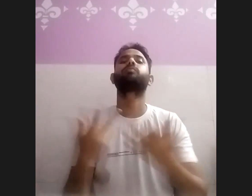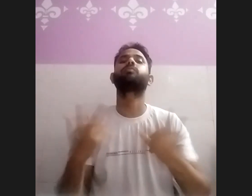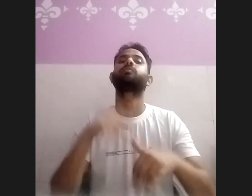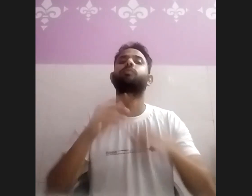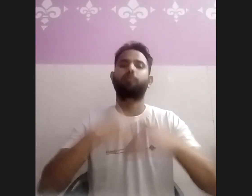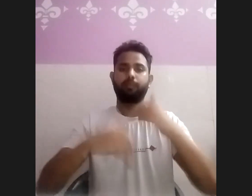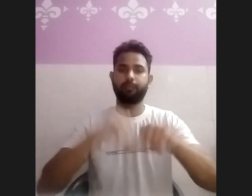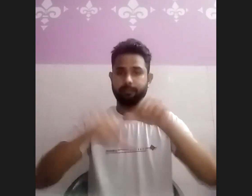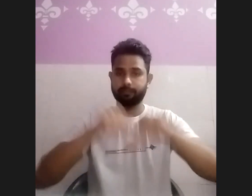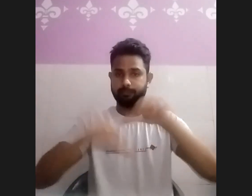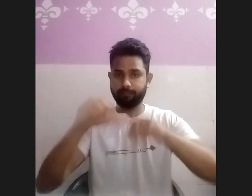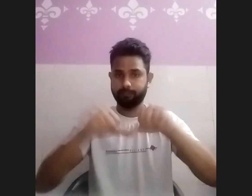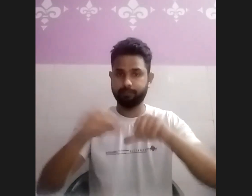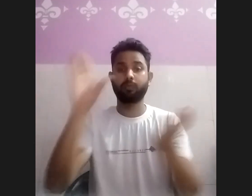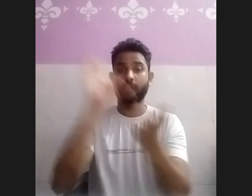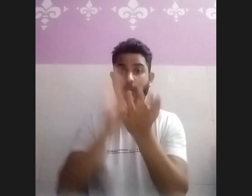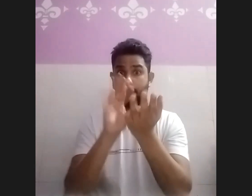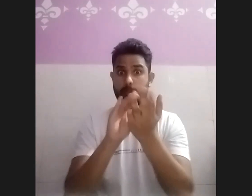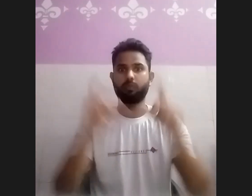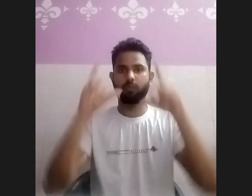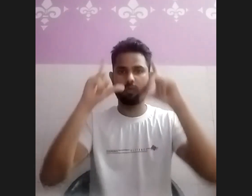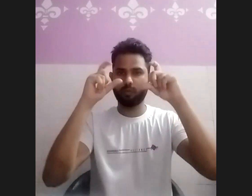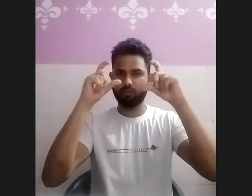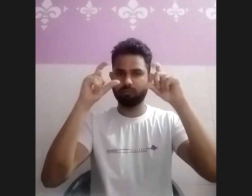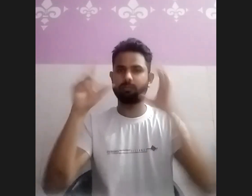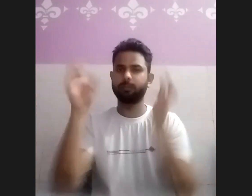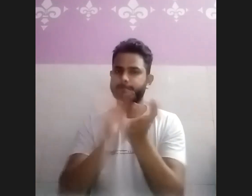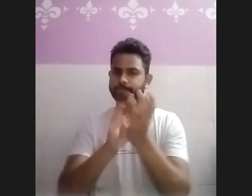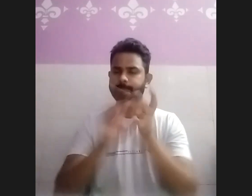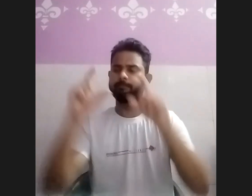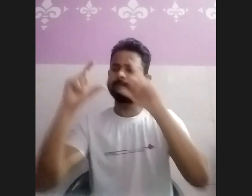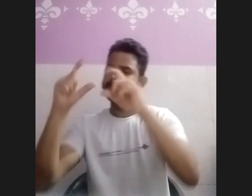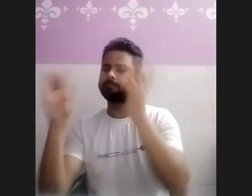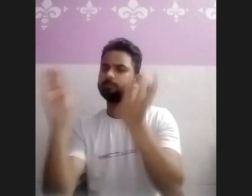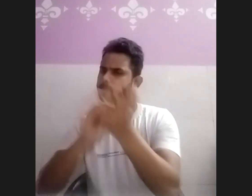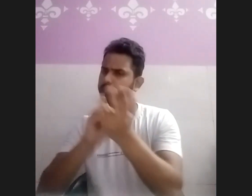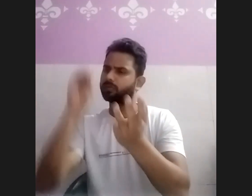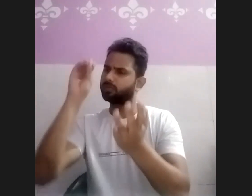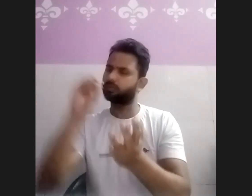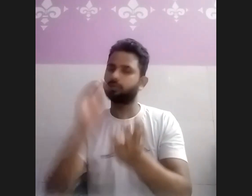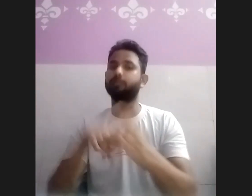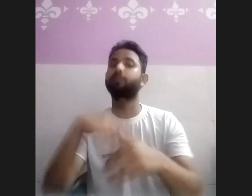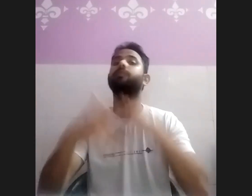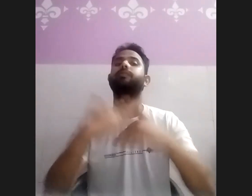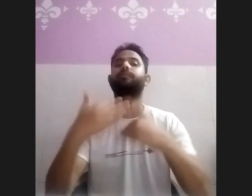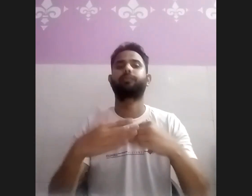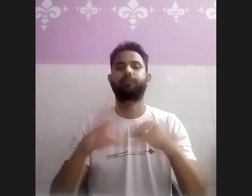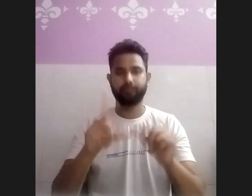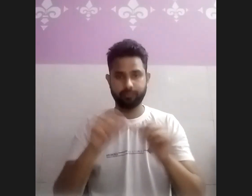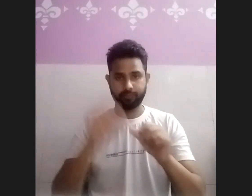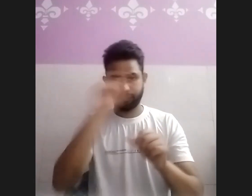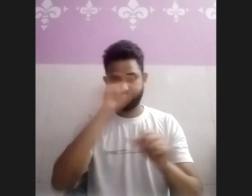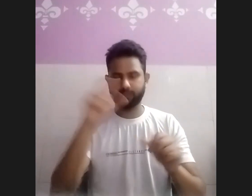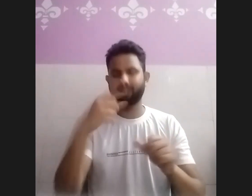when uploading the photos in the photos column, we have to upload the photos after specifying the